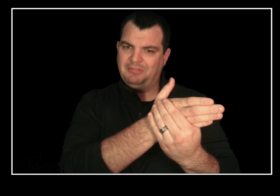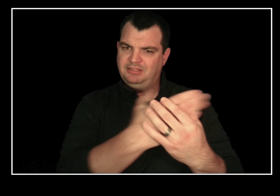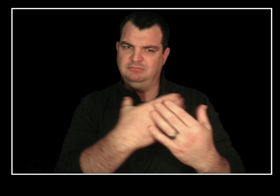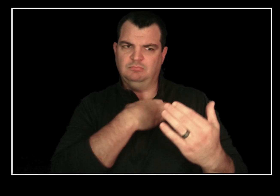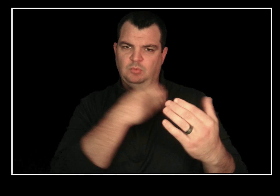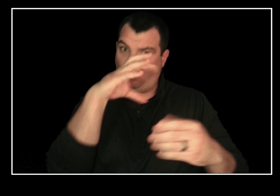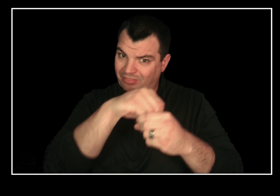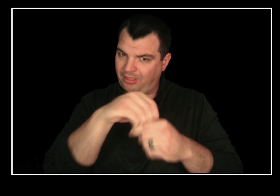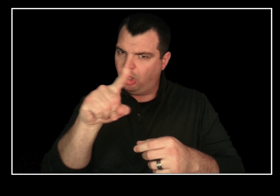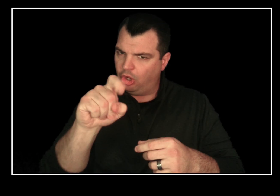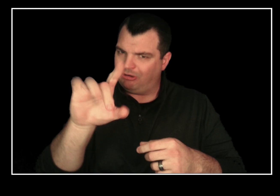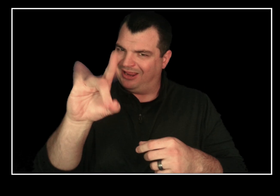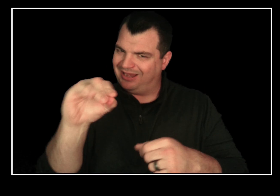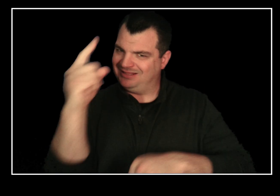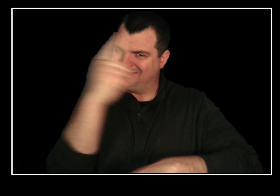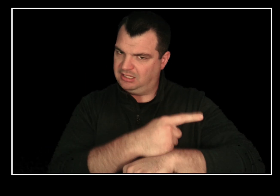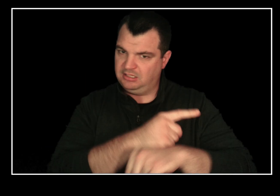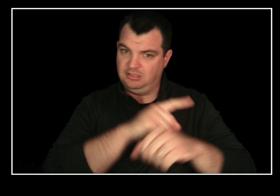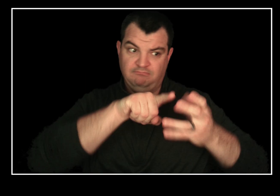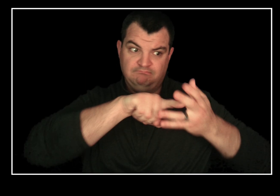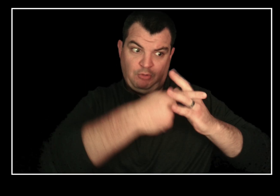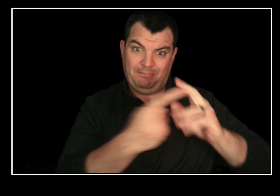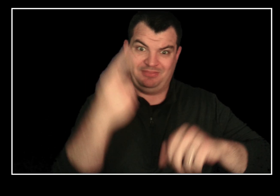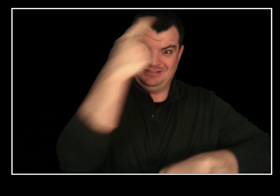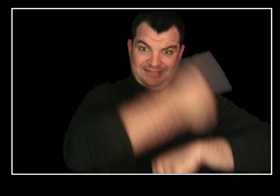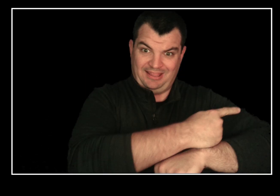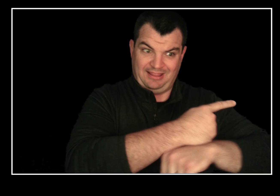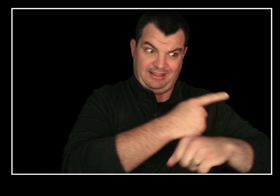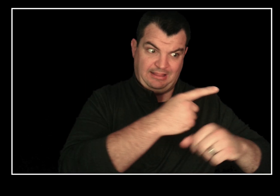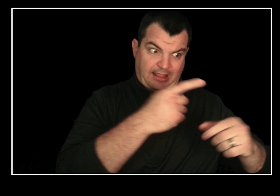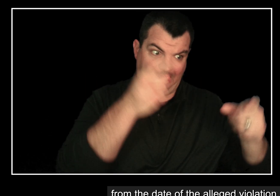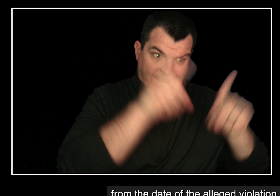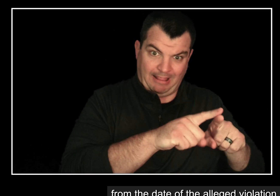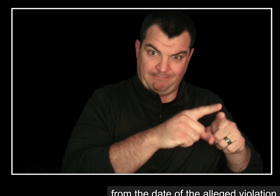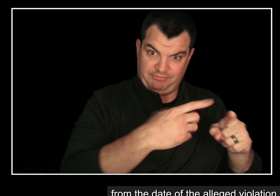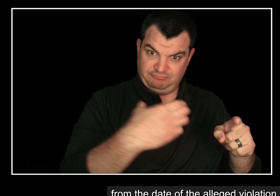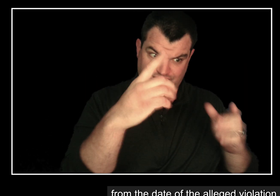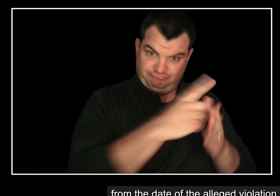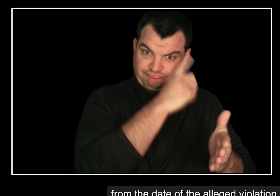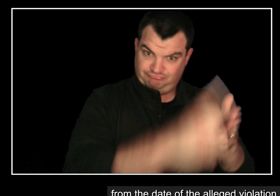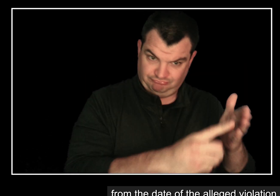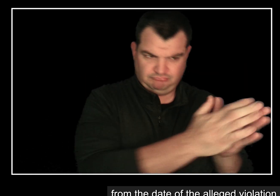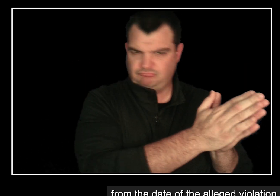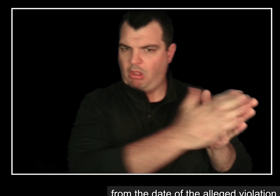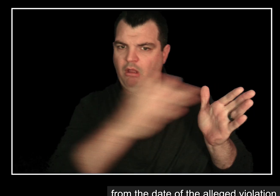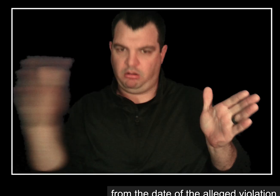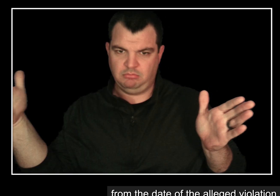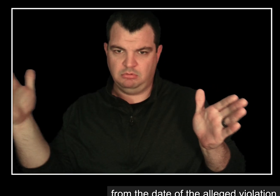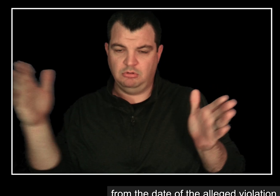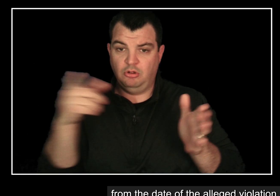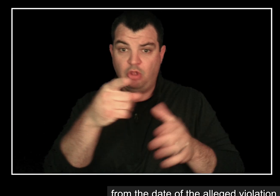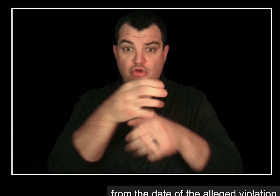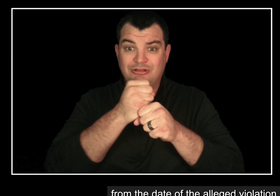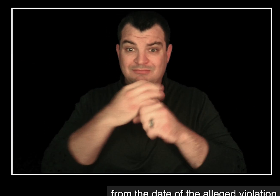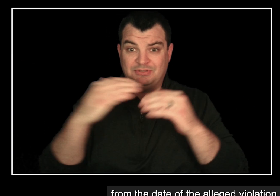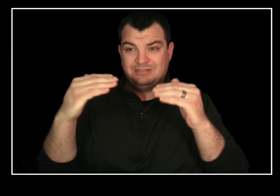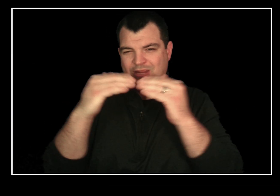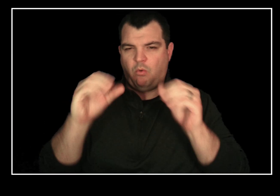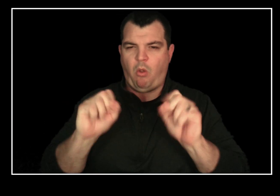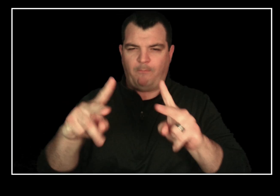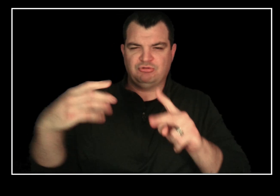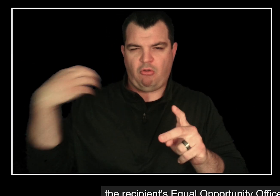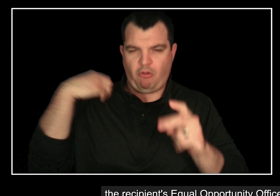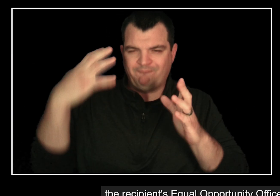activity, you may file a complaint within 180 days from the date of the alleged violation with